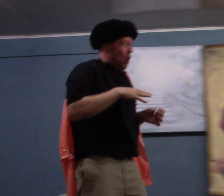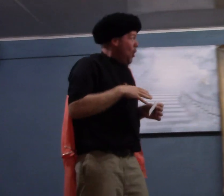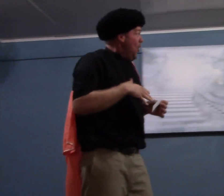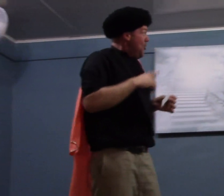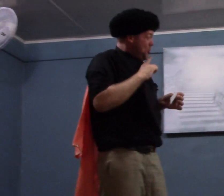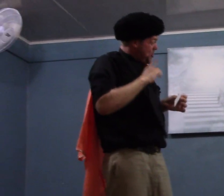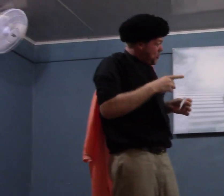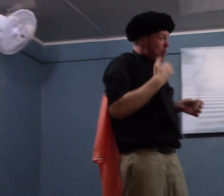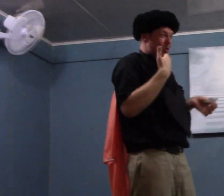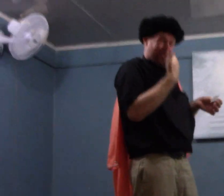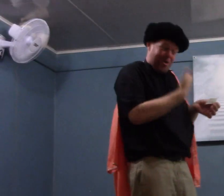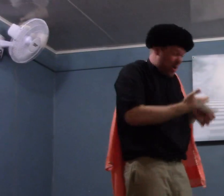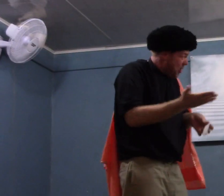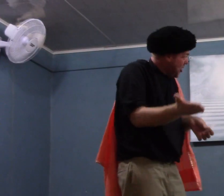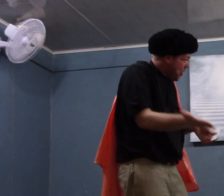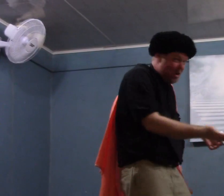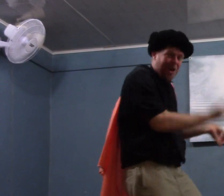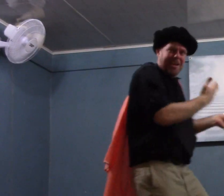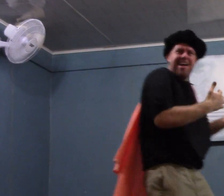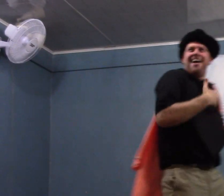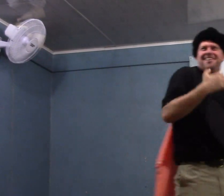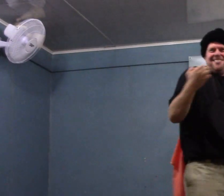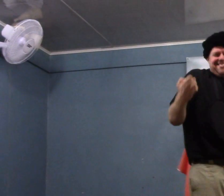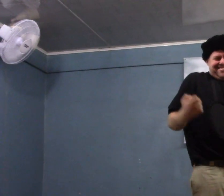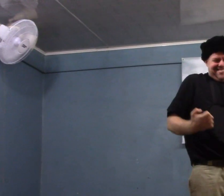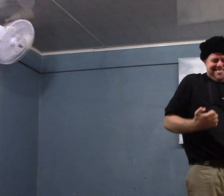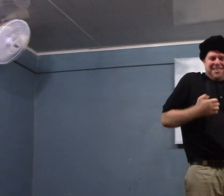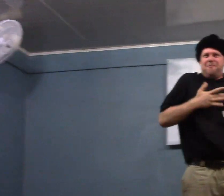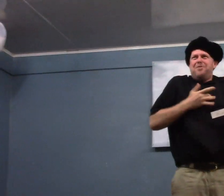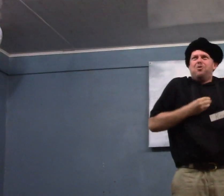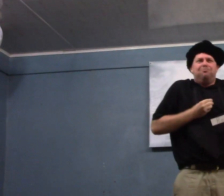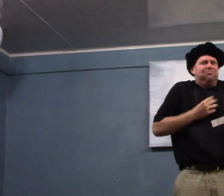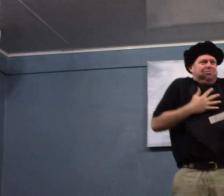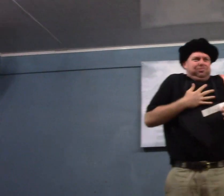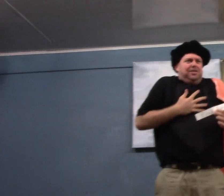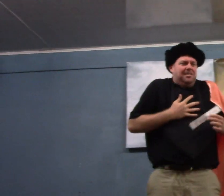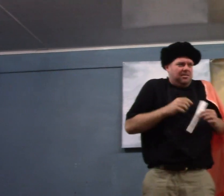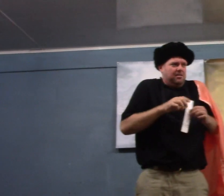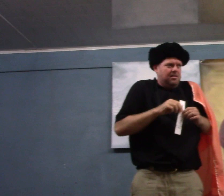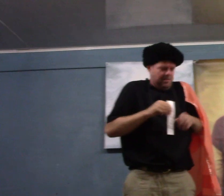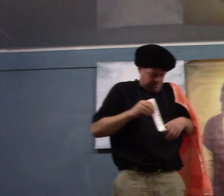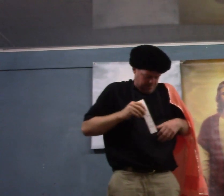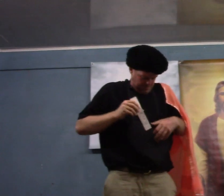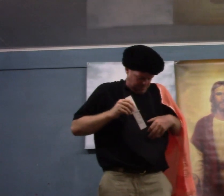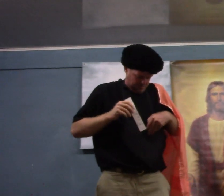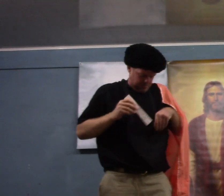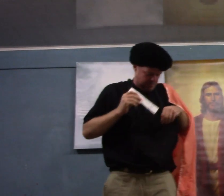Bible. So the man that sells the Bible says, oh, good. Whoa, I feel good.